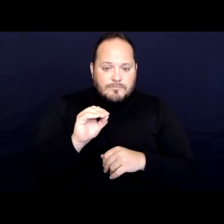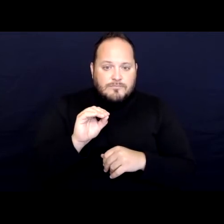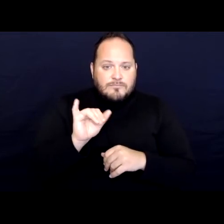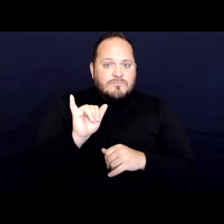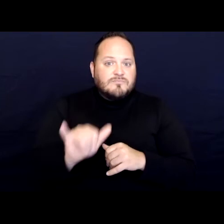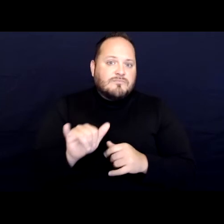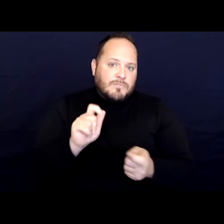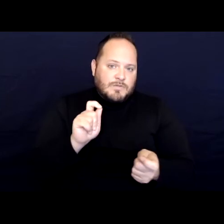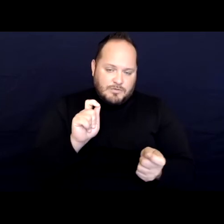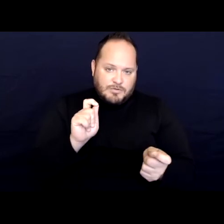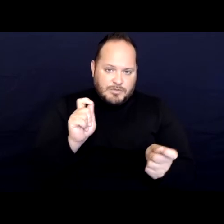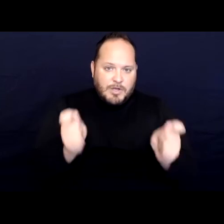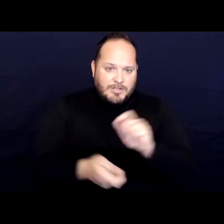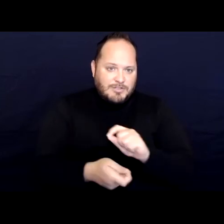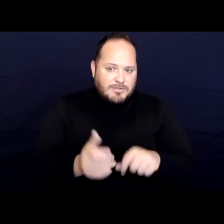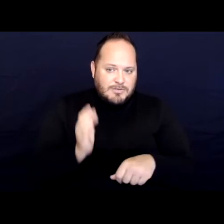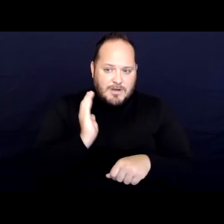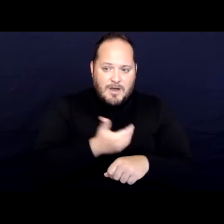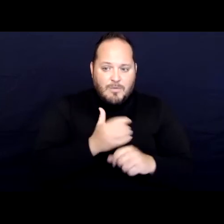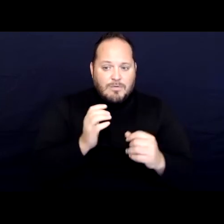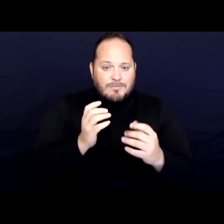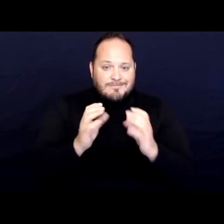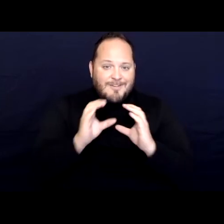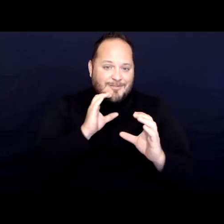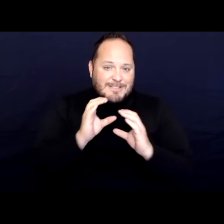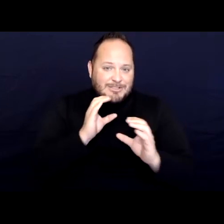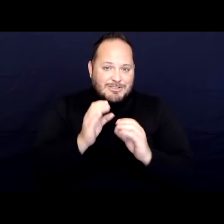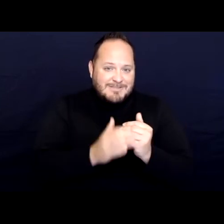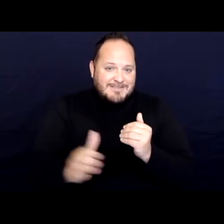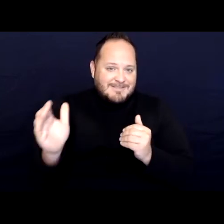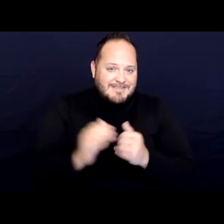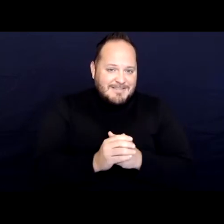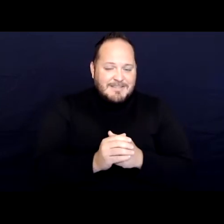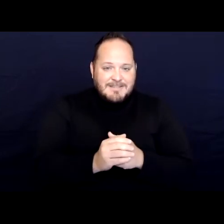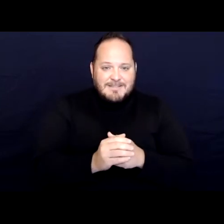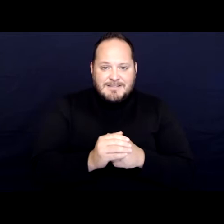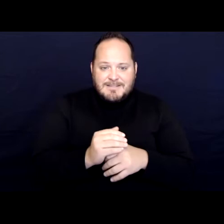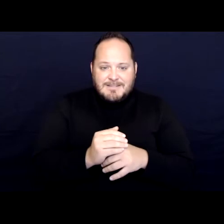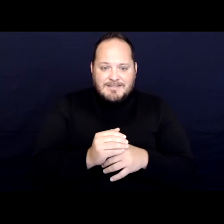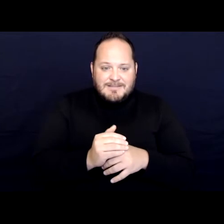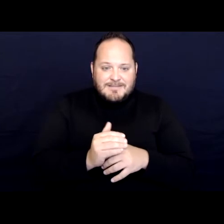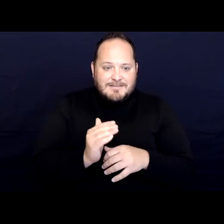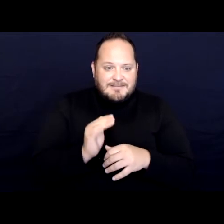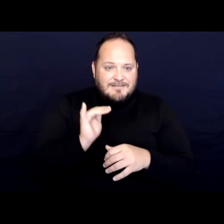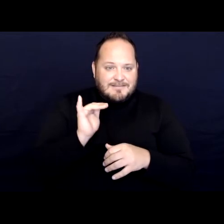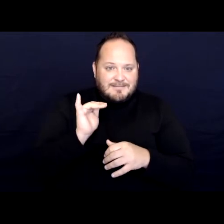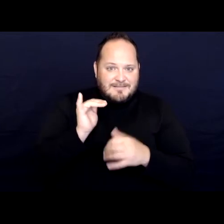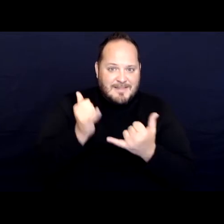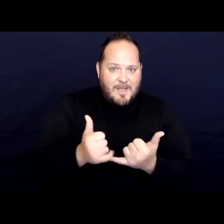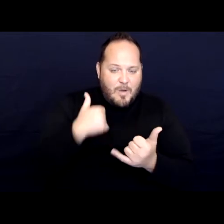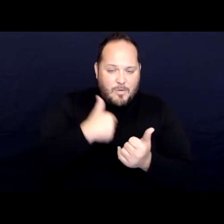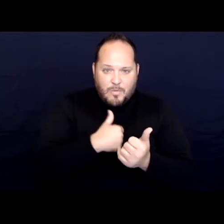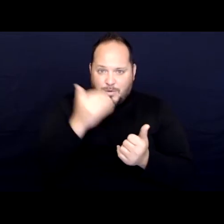changed our conversations, our sort of knowledge of what was happening,